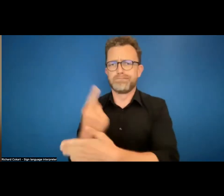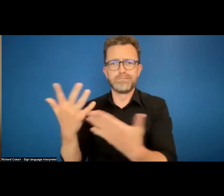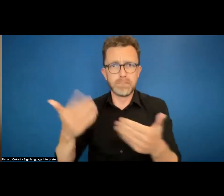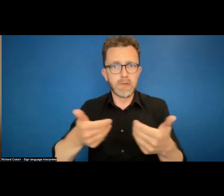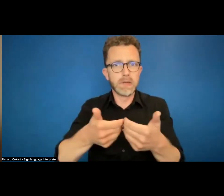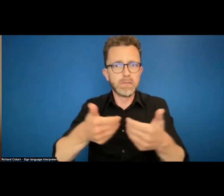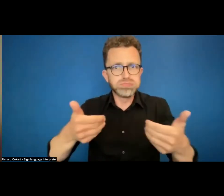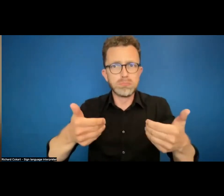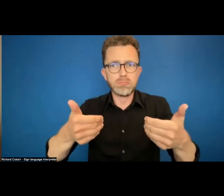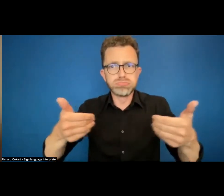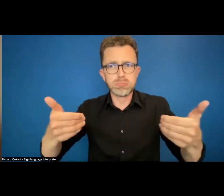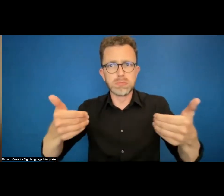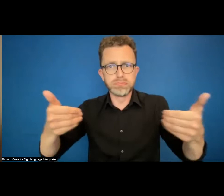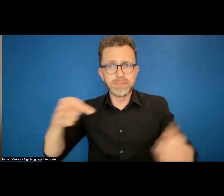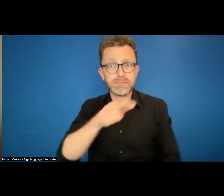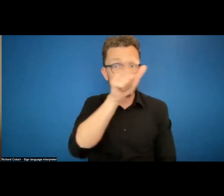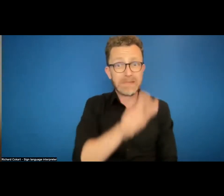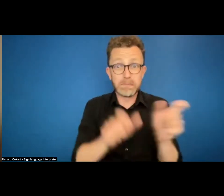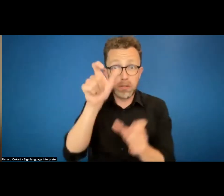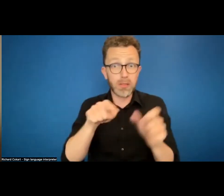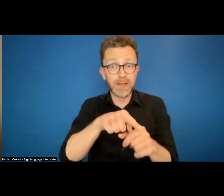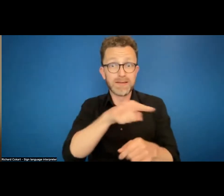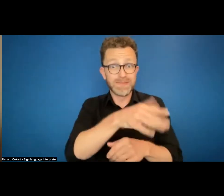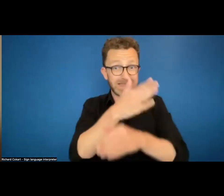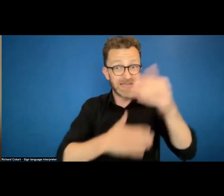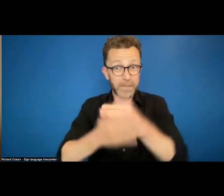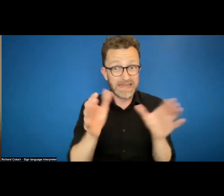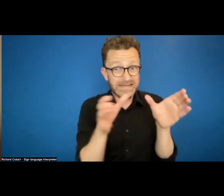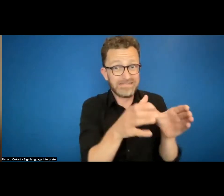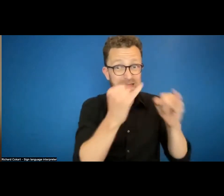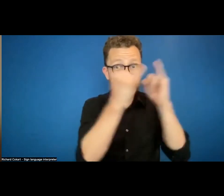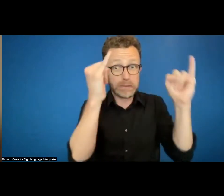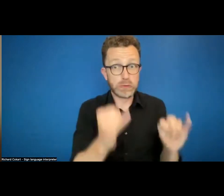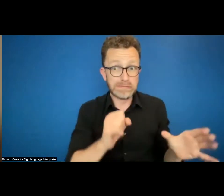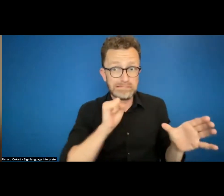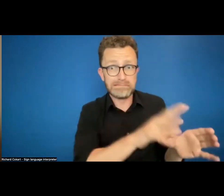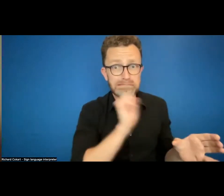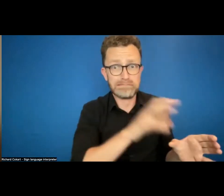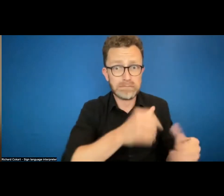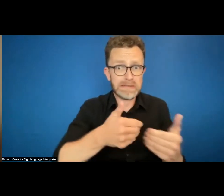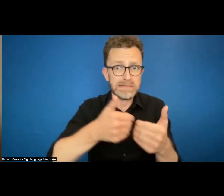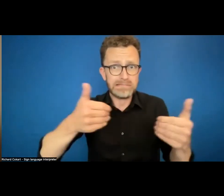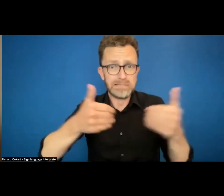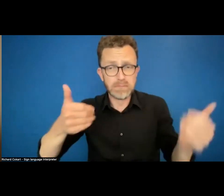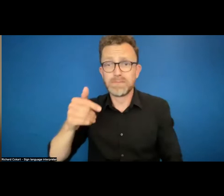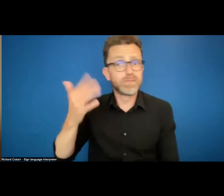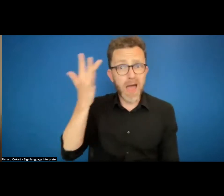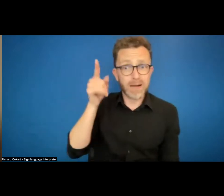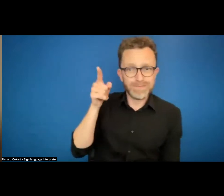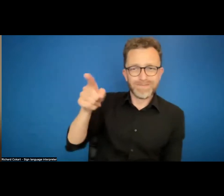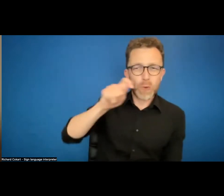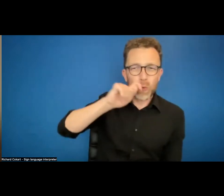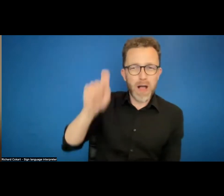a list of different people. They'll be presented as each speaker takes the floor. I'm just now doing